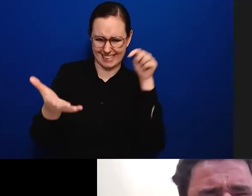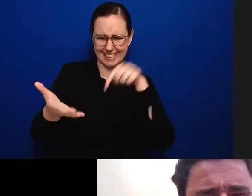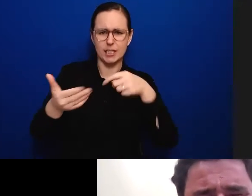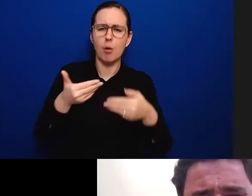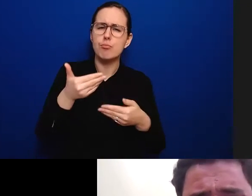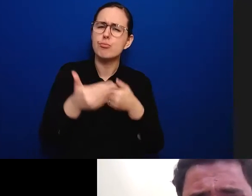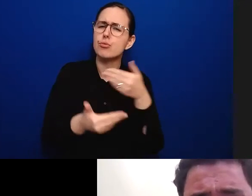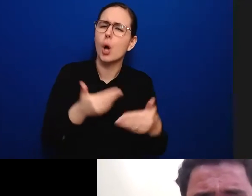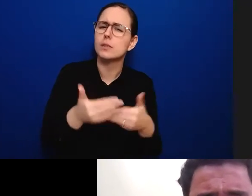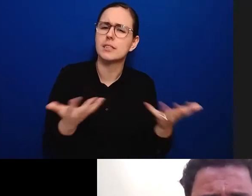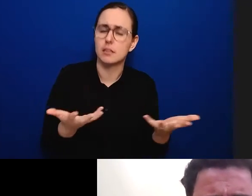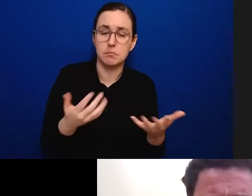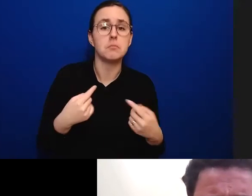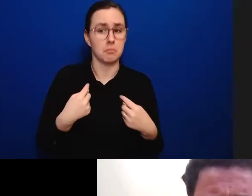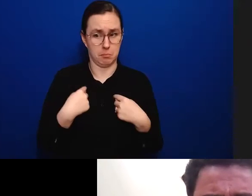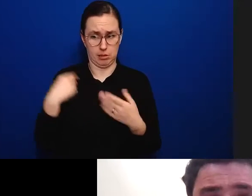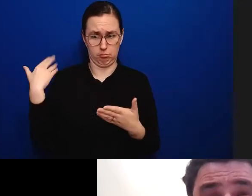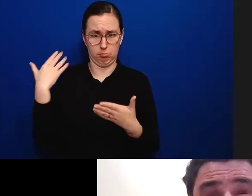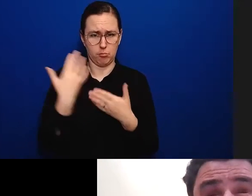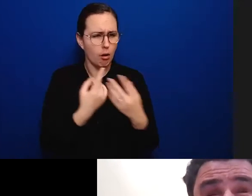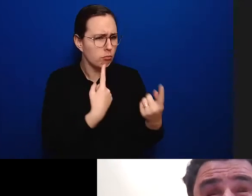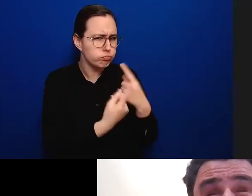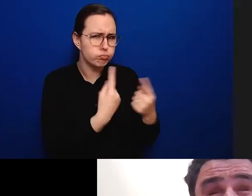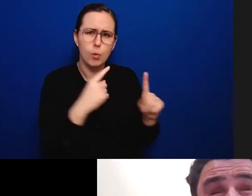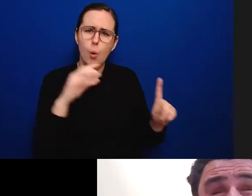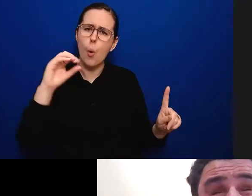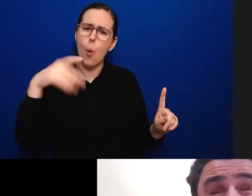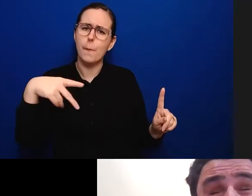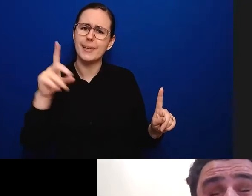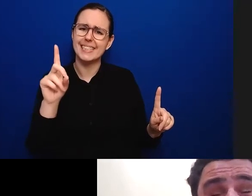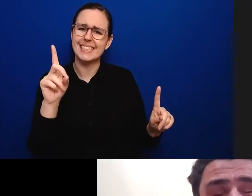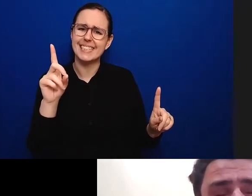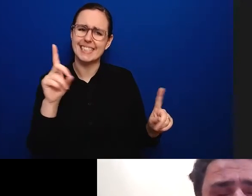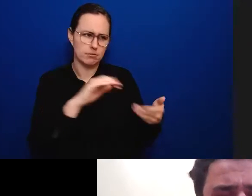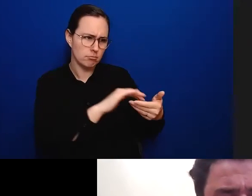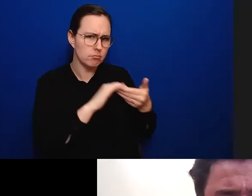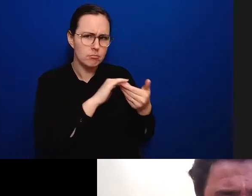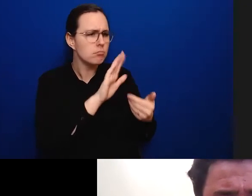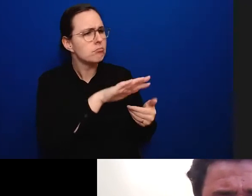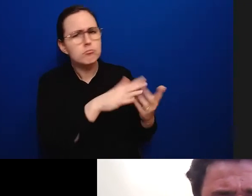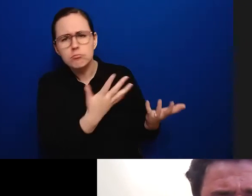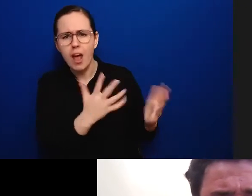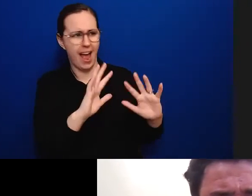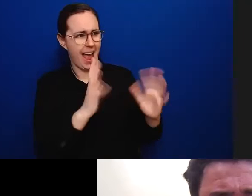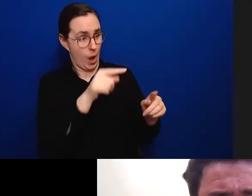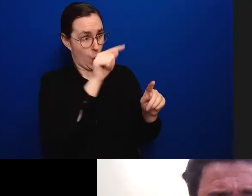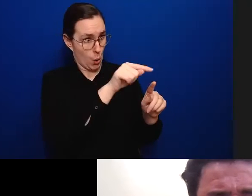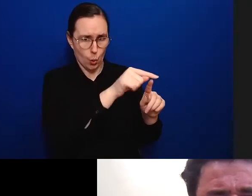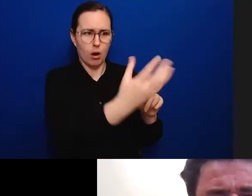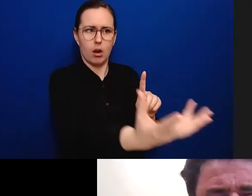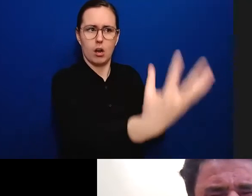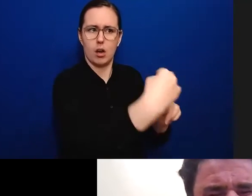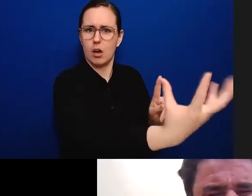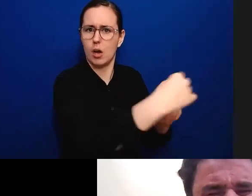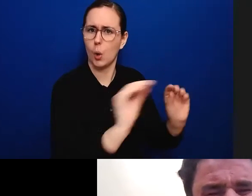they're involving the youth with disabilities in their processes. So alternative disabilities. Level